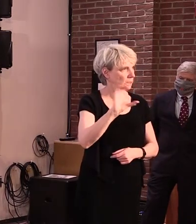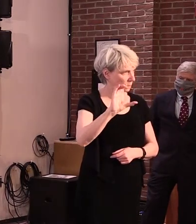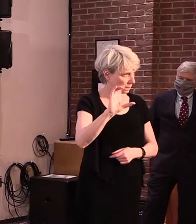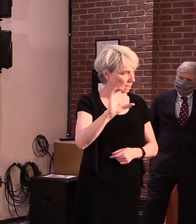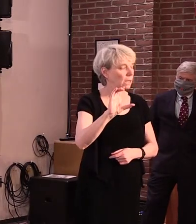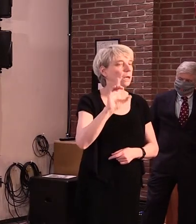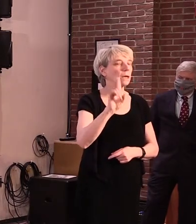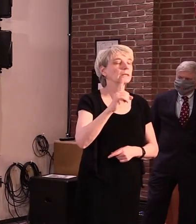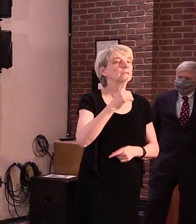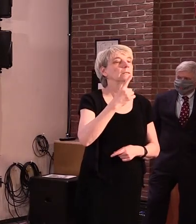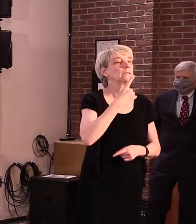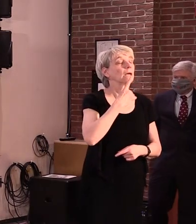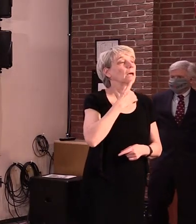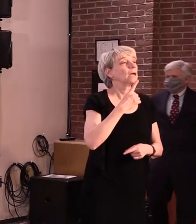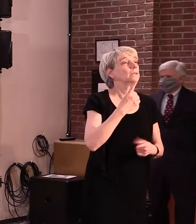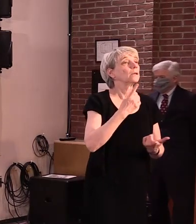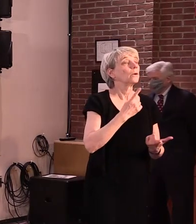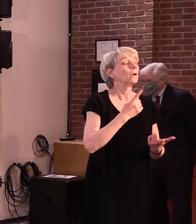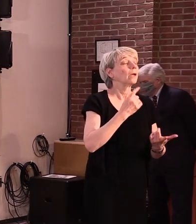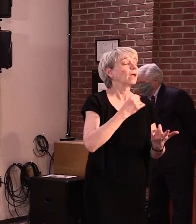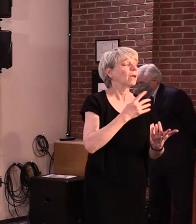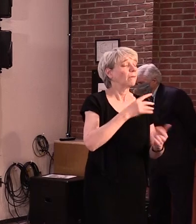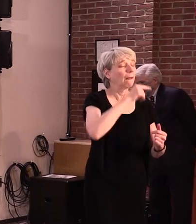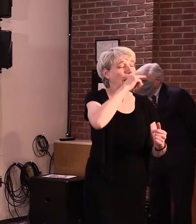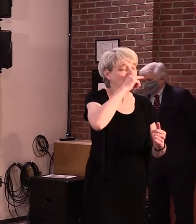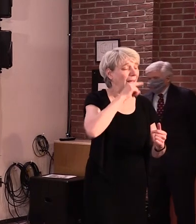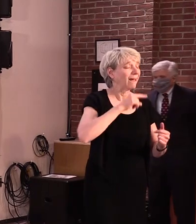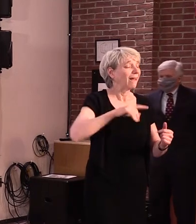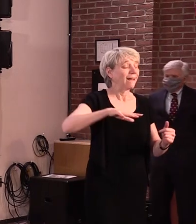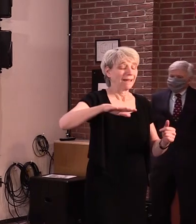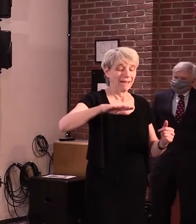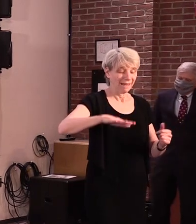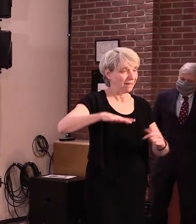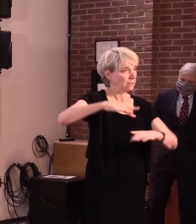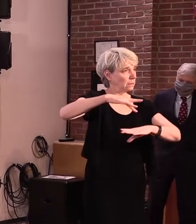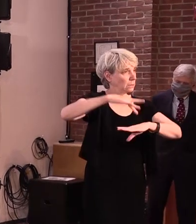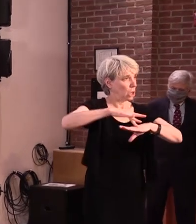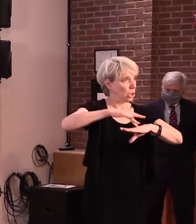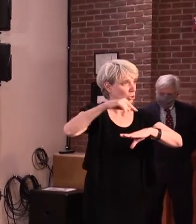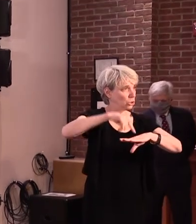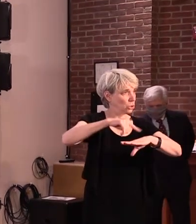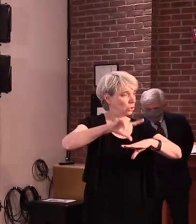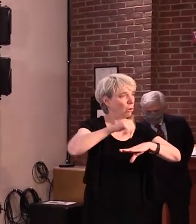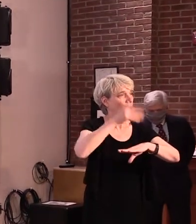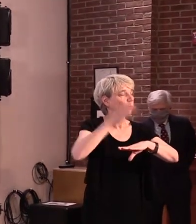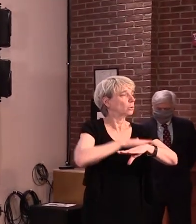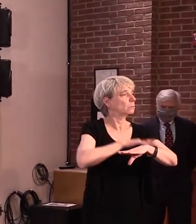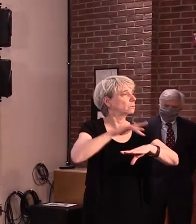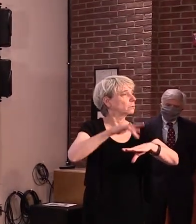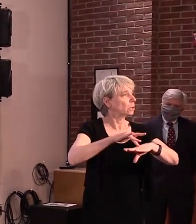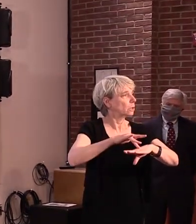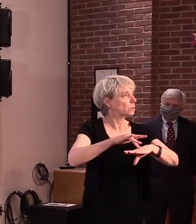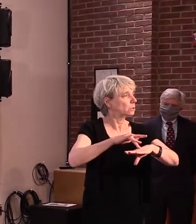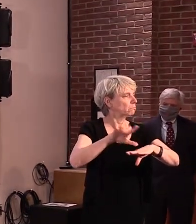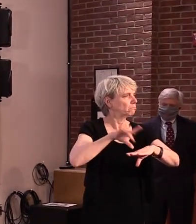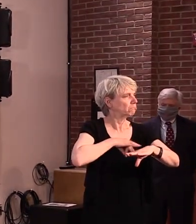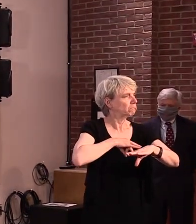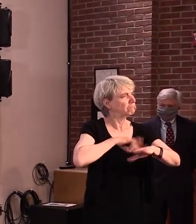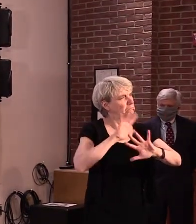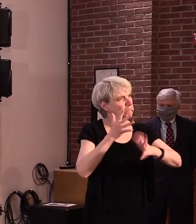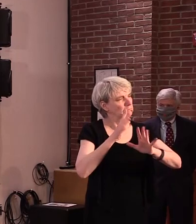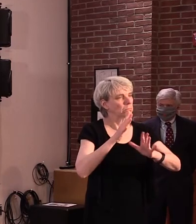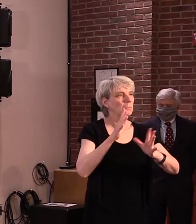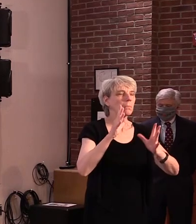as easily on surfaces. I'm just curious how that has affected the way you have issued guidance and guided the